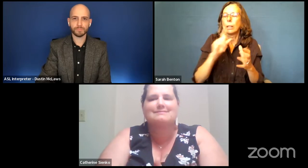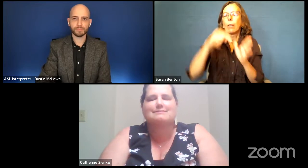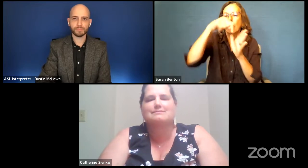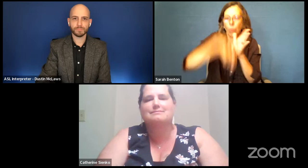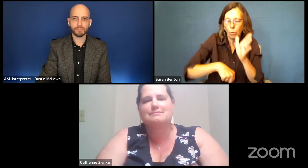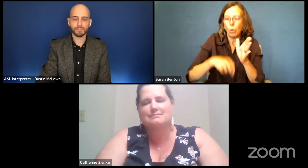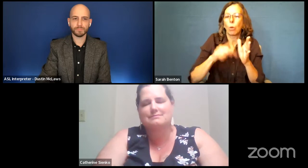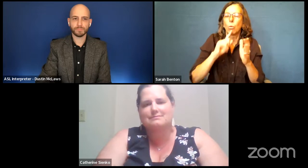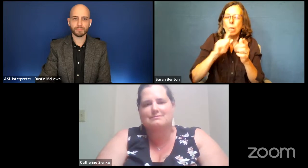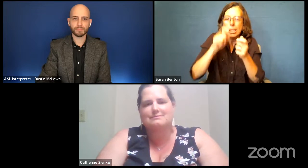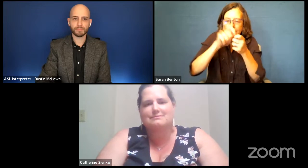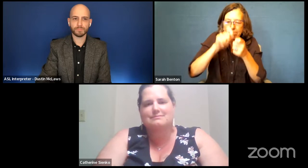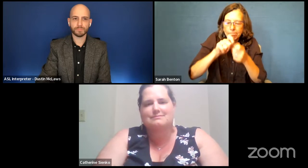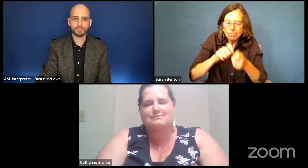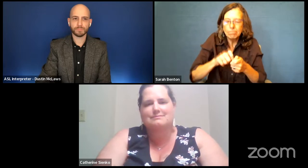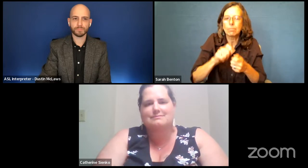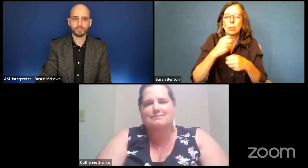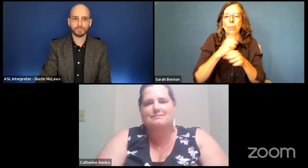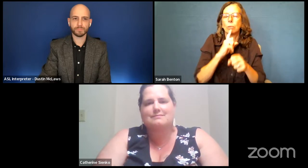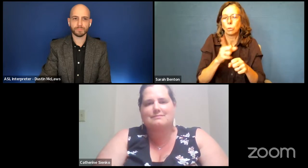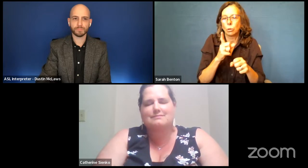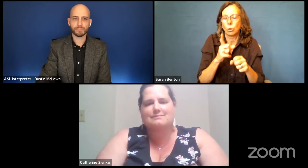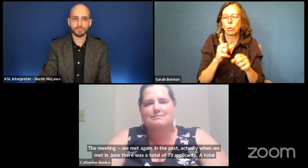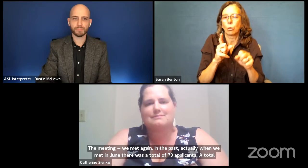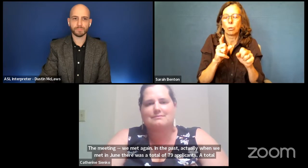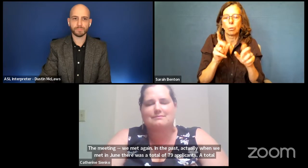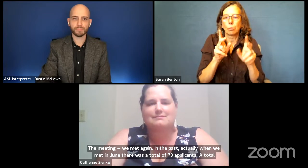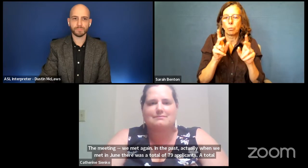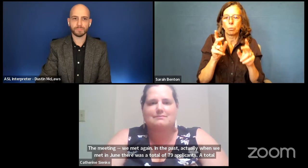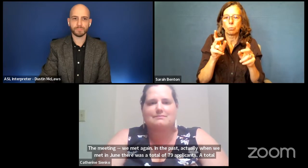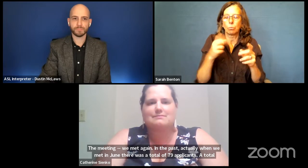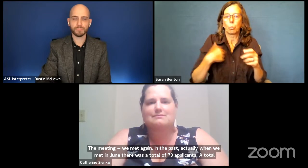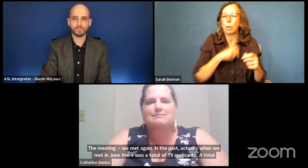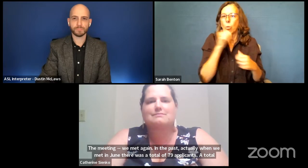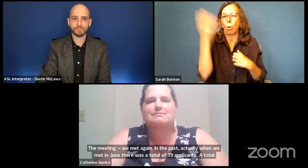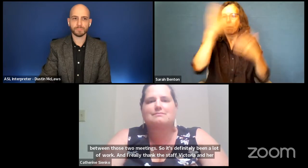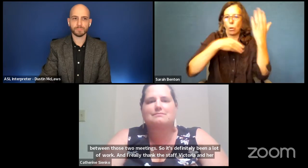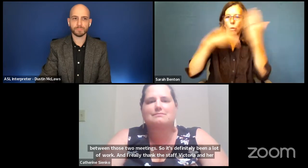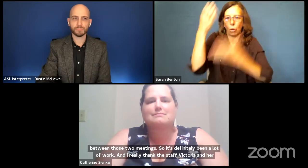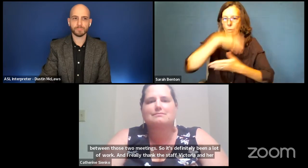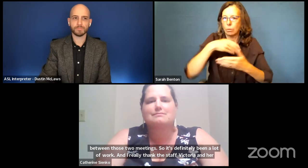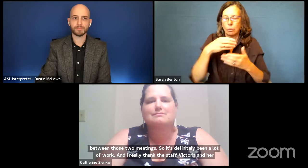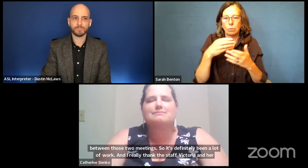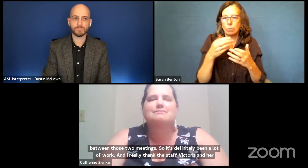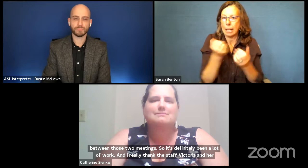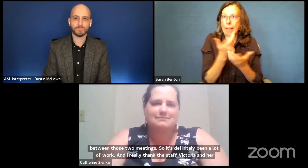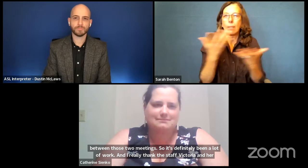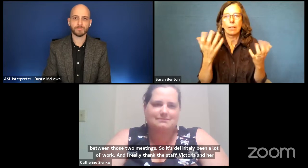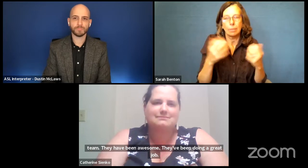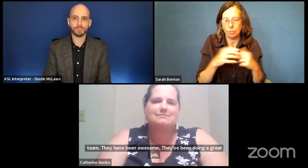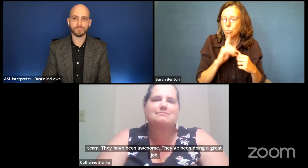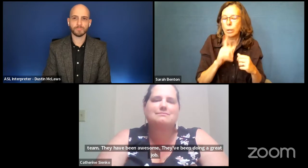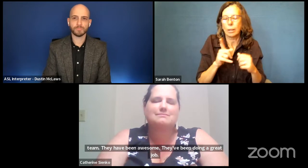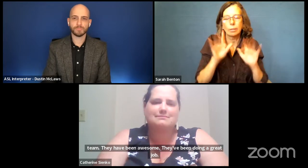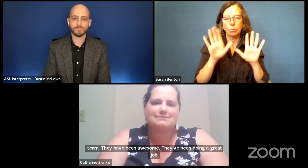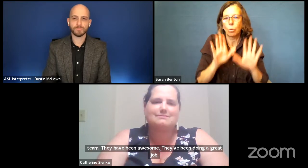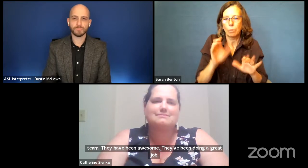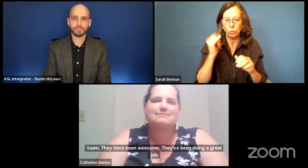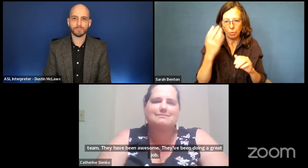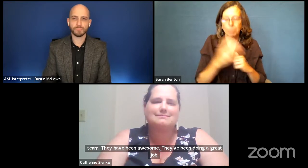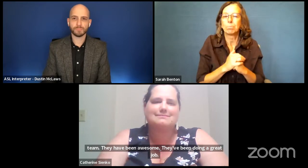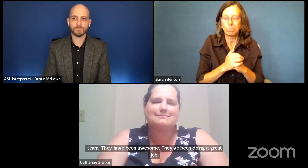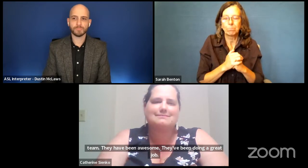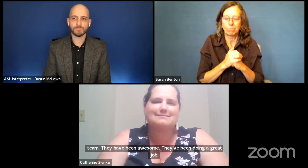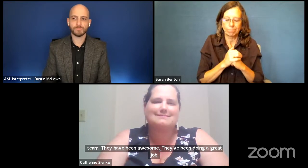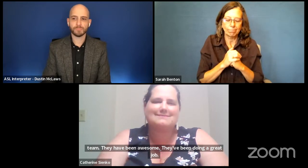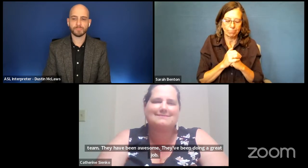And there's so much information. It's really, really in depth. There's a lot of details involved, and they've taken that on. They want to make sure that we're not looking